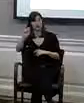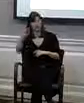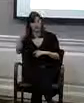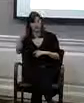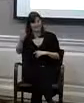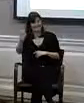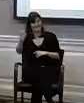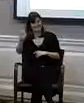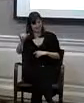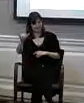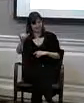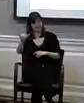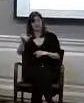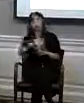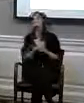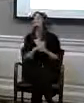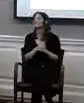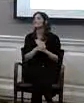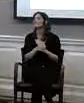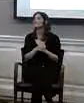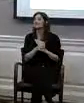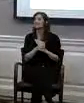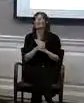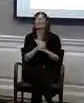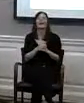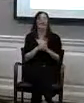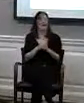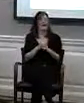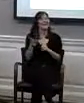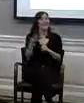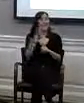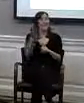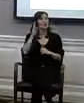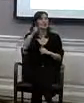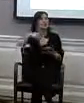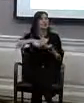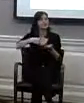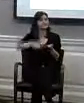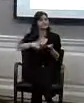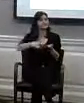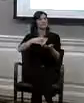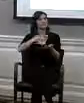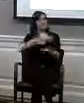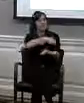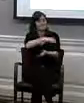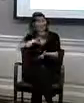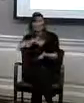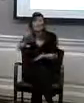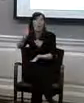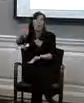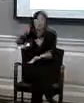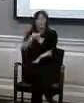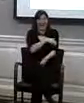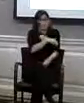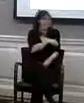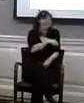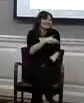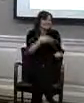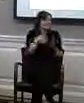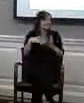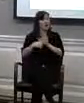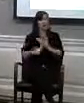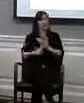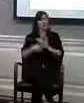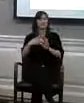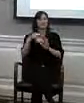The presenters will be exploring critically the empowerment model of human rights education, both conceptually and